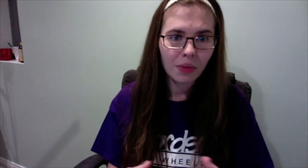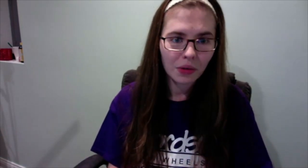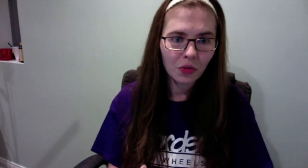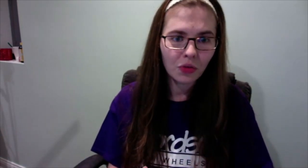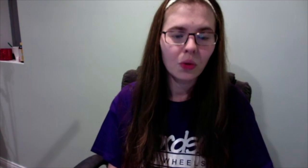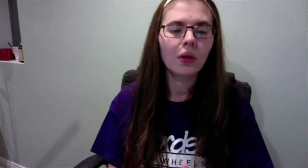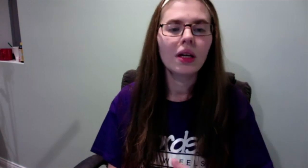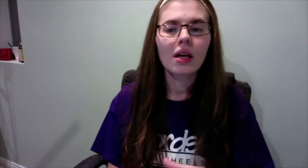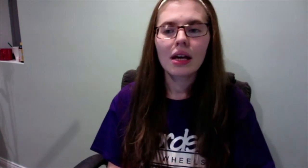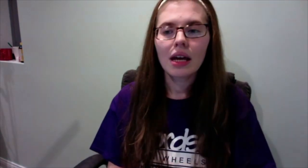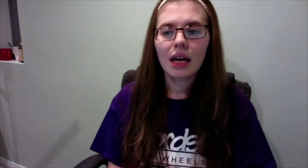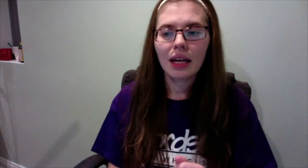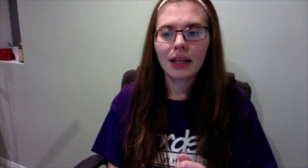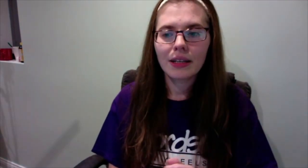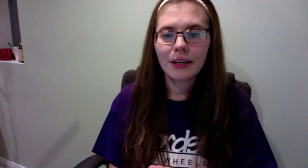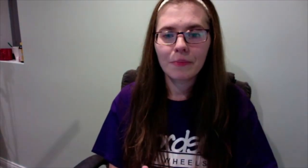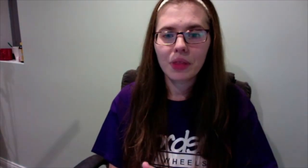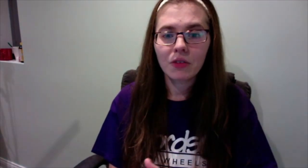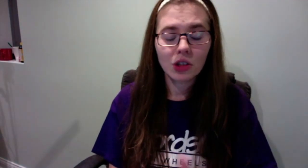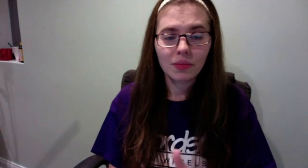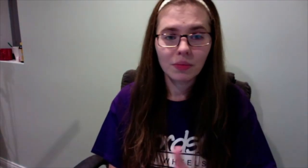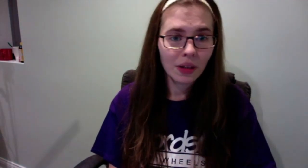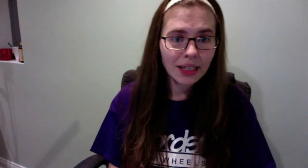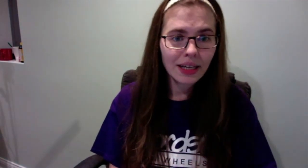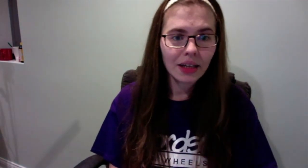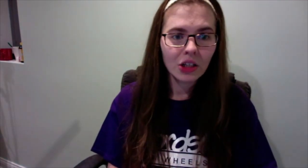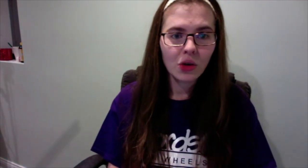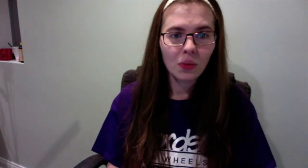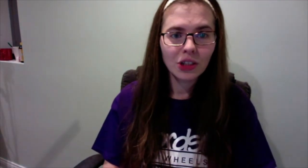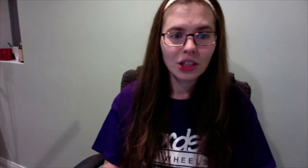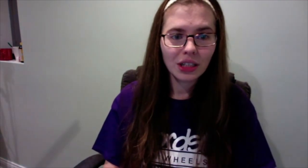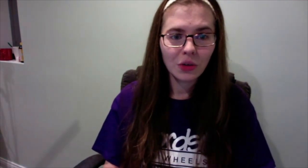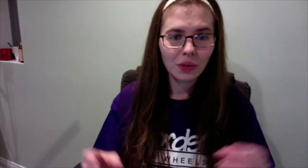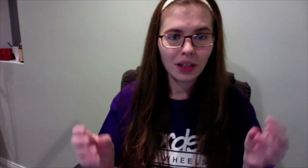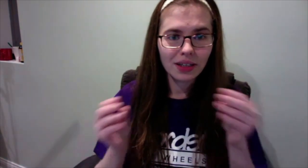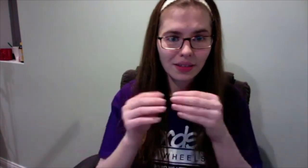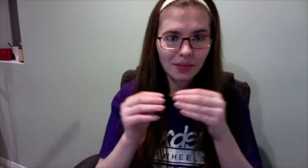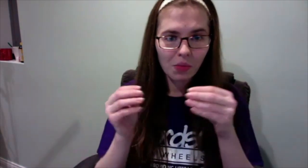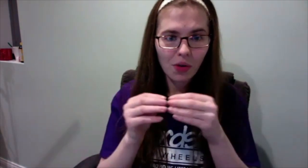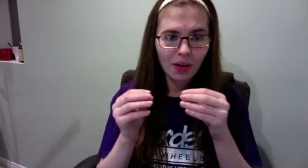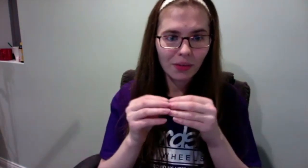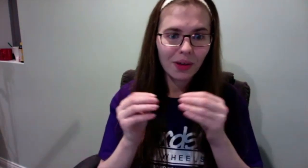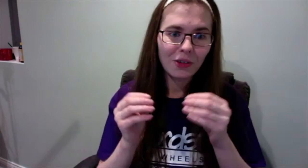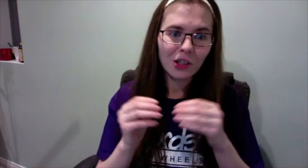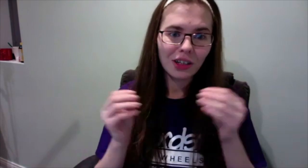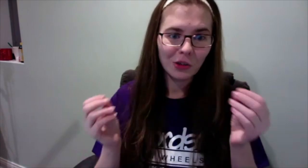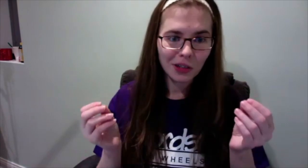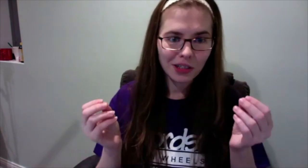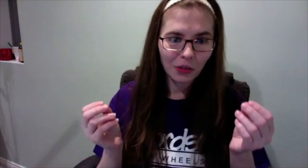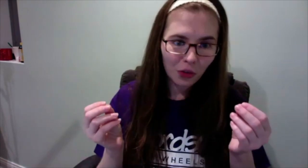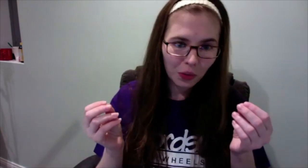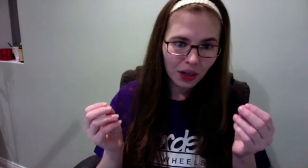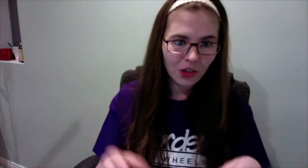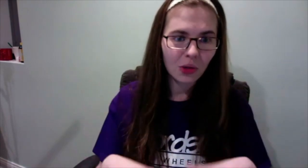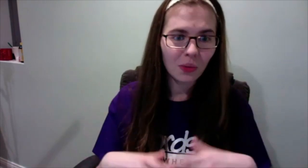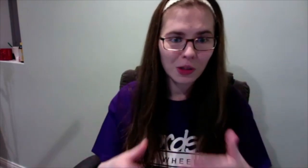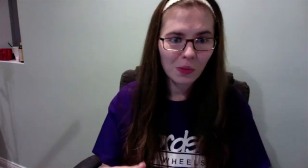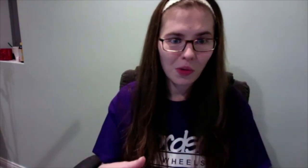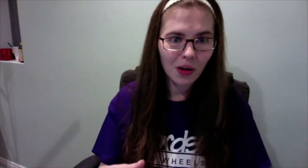of food, and if she likes it. So when she told us more, we knew she enjoys the food and she wants more. If